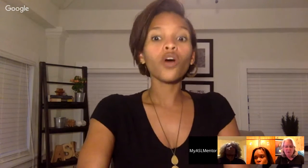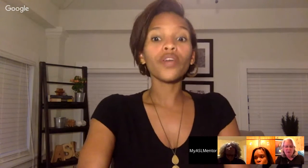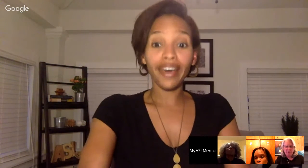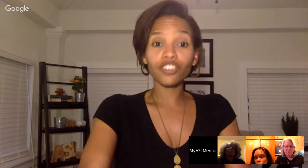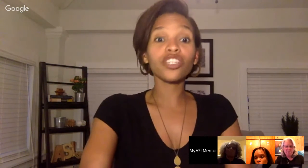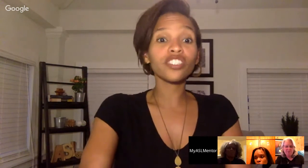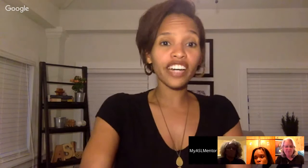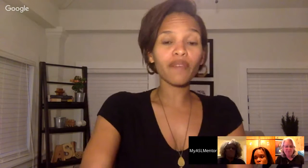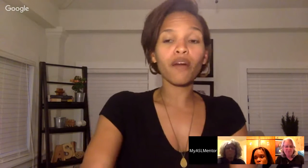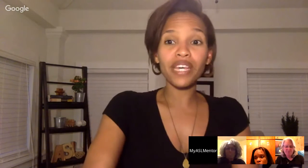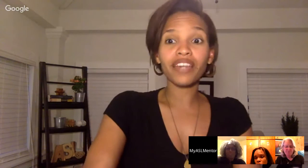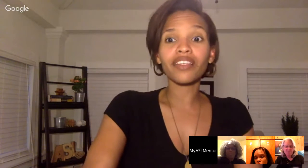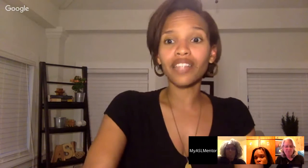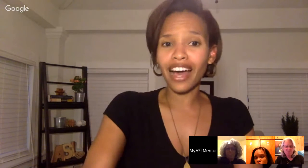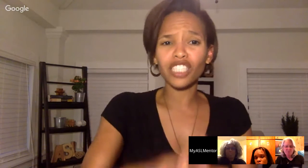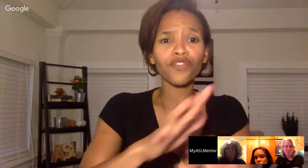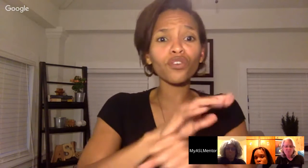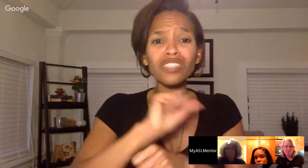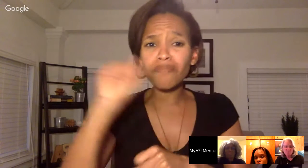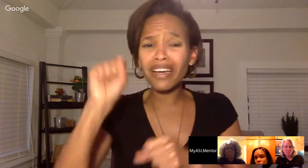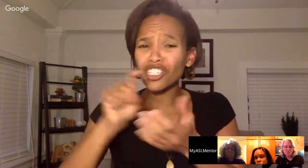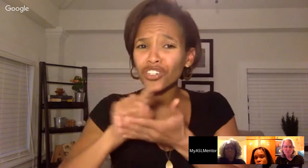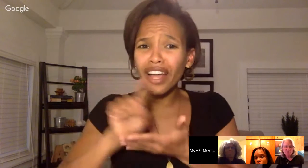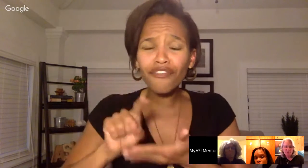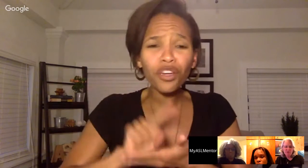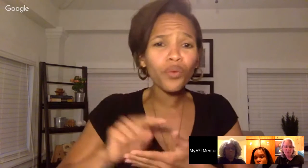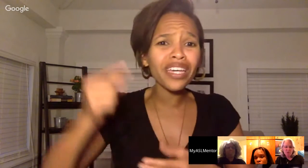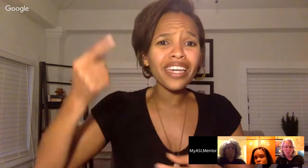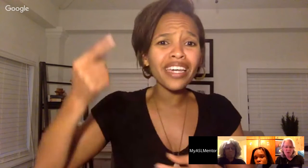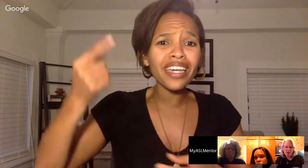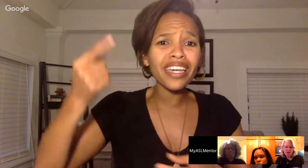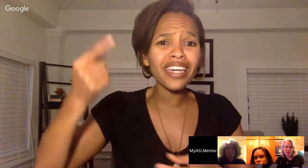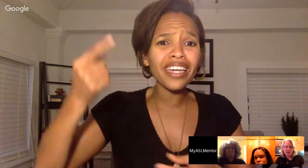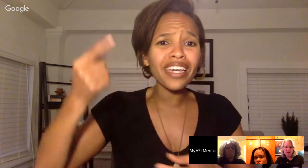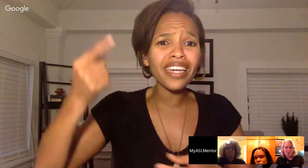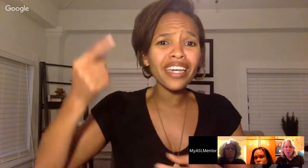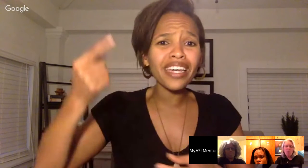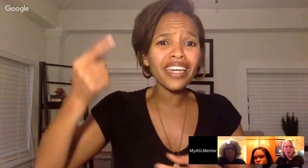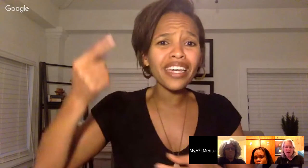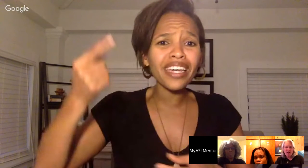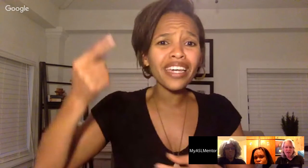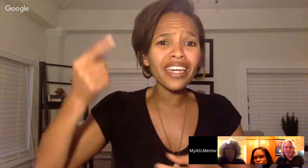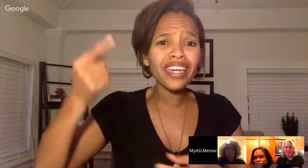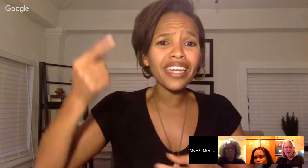Oh yeah, she is talking about being in the class. Full semester, every week, every Thursday. She went to this